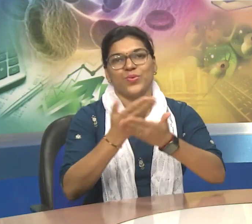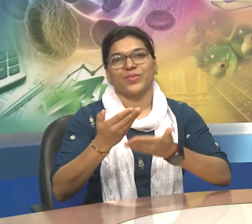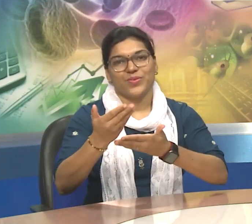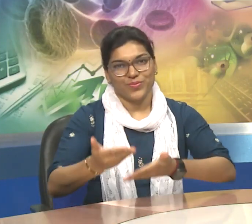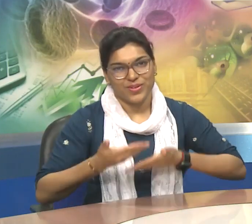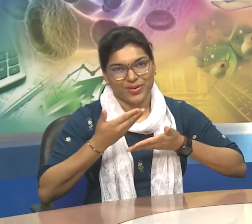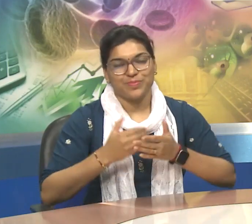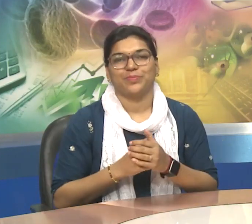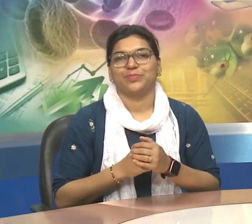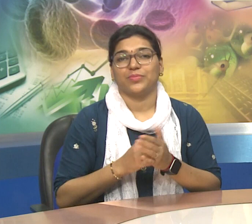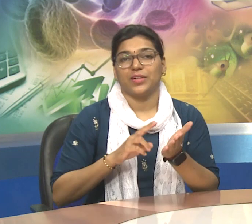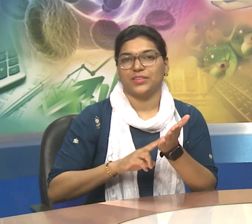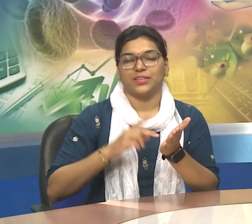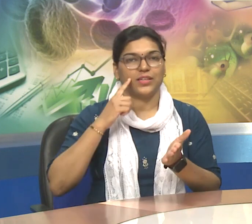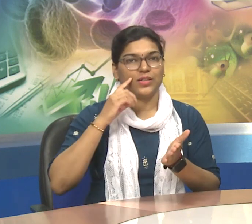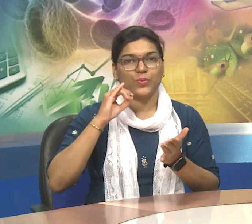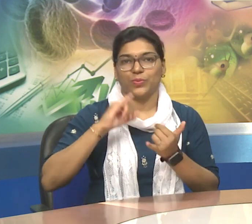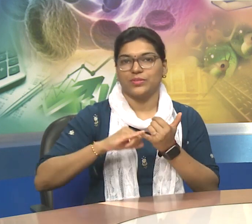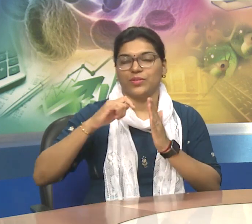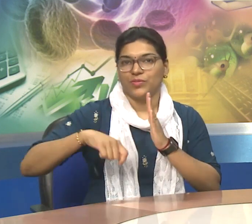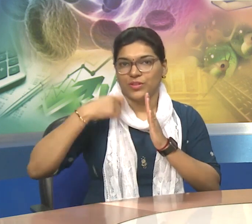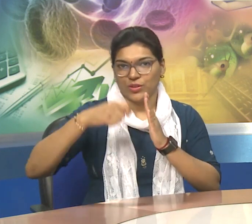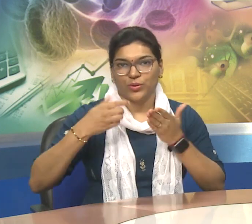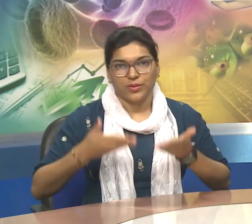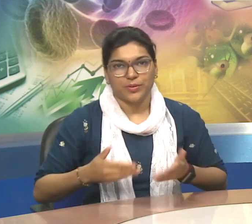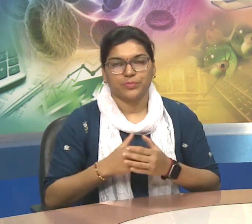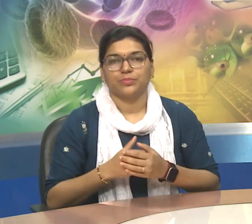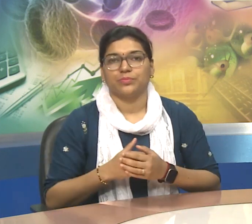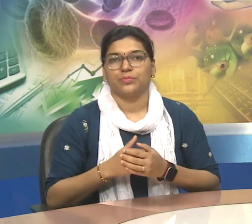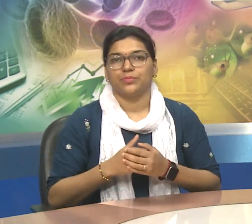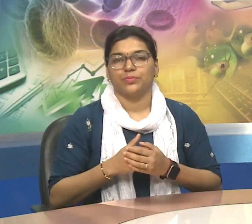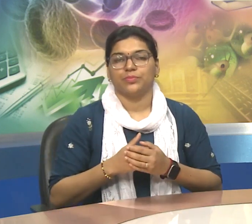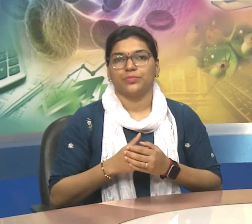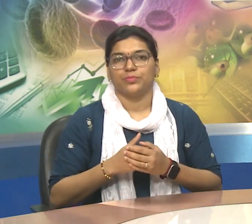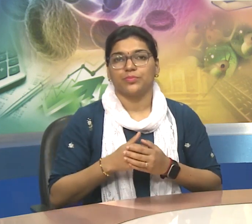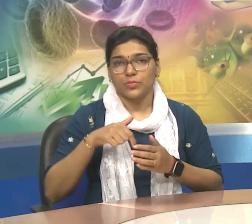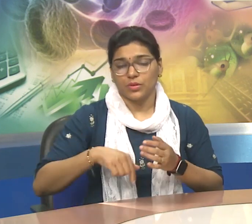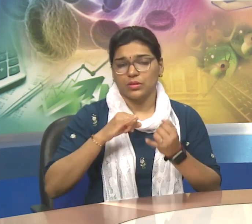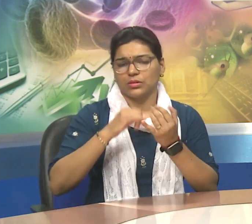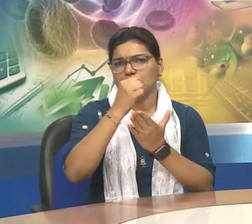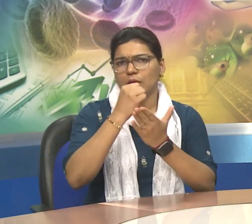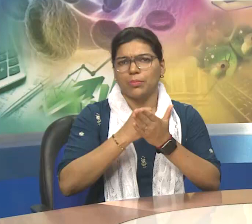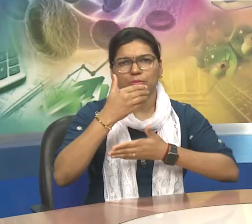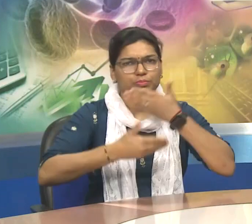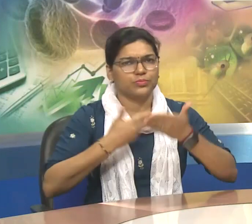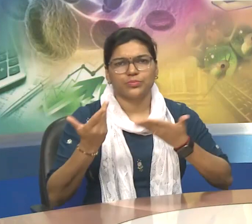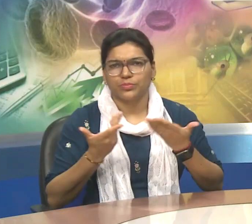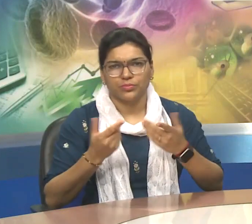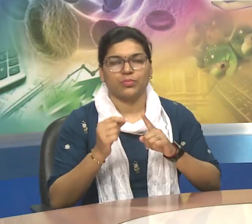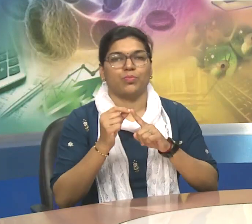Namaste. Welcome you all in NIOS video class. Today,